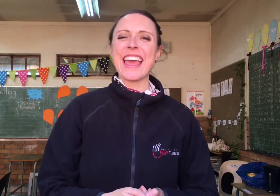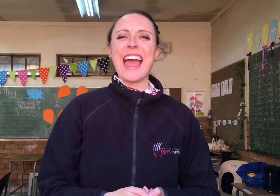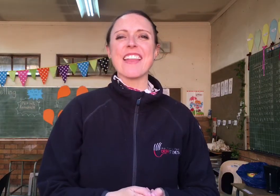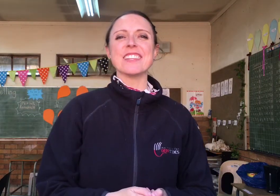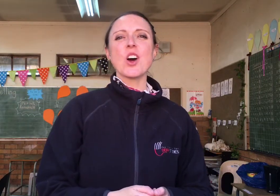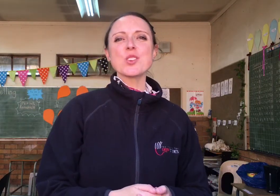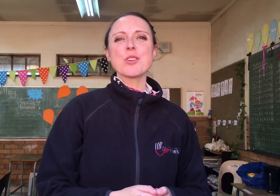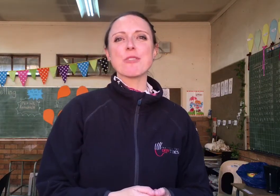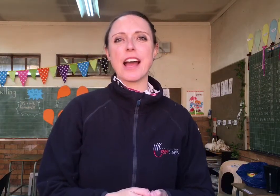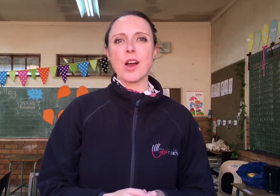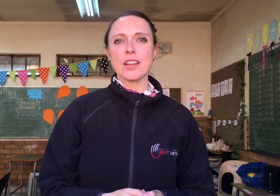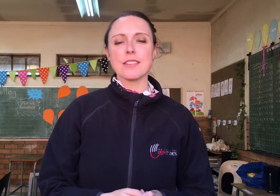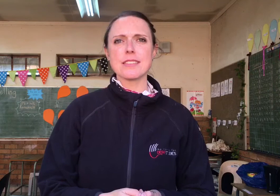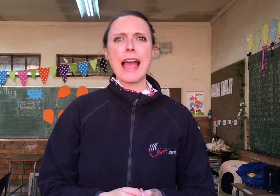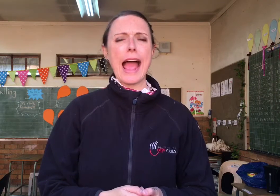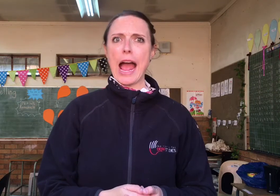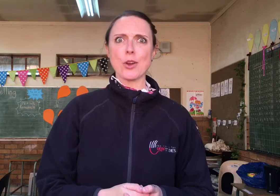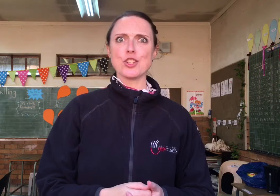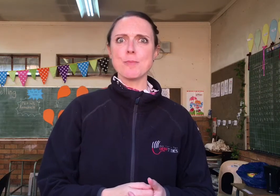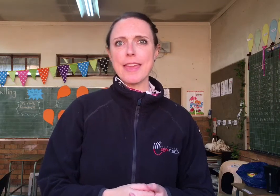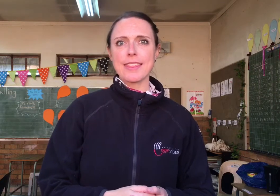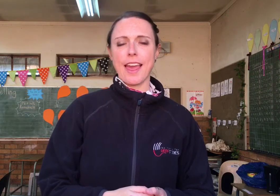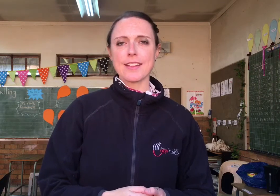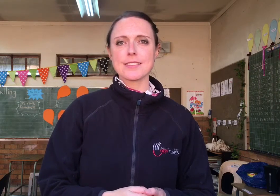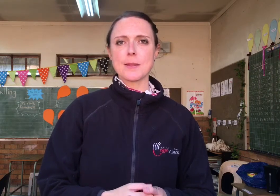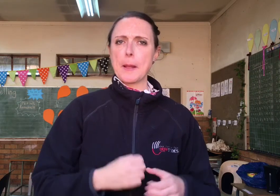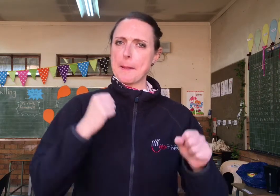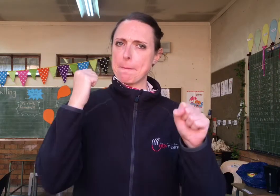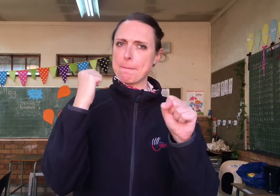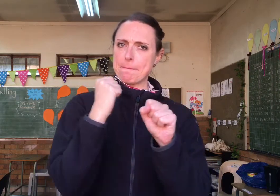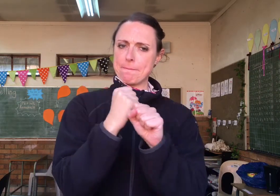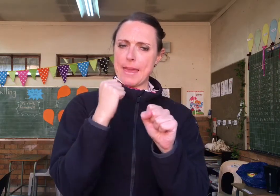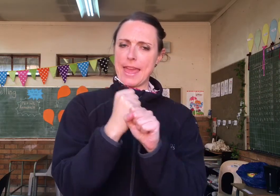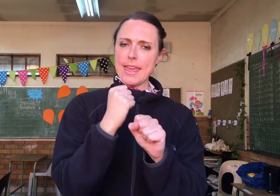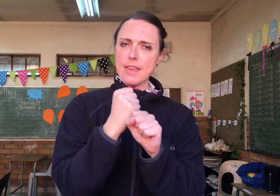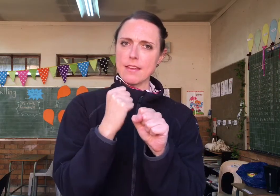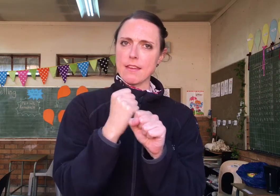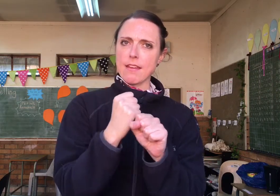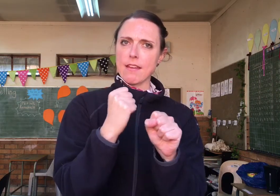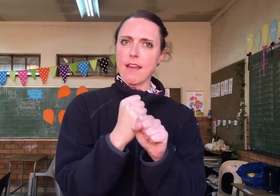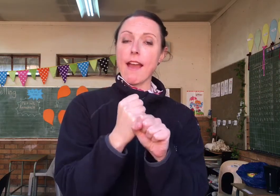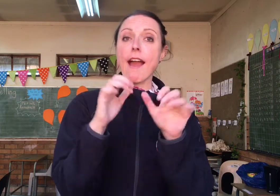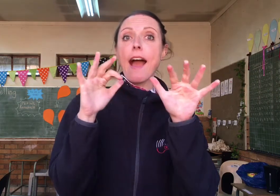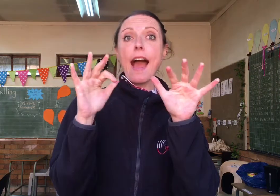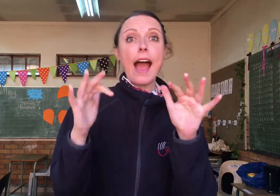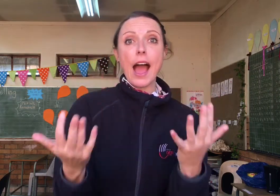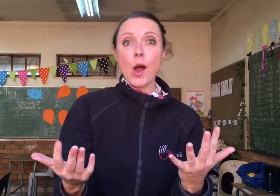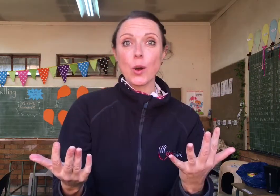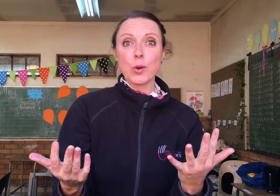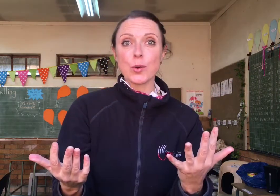And the last one for how is, how did you make that? Make, how?